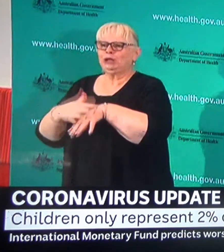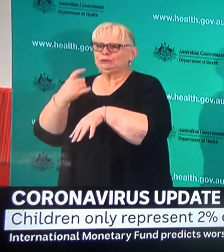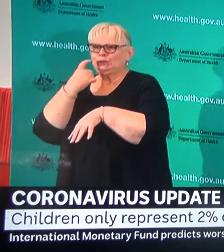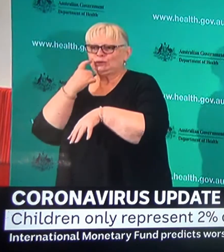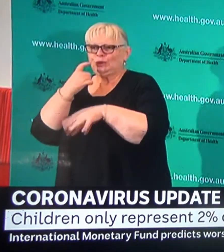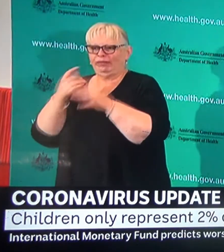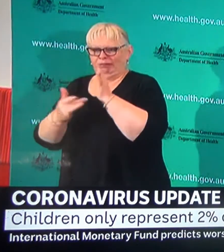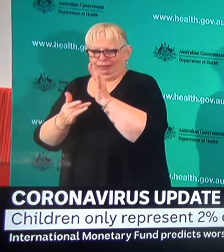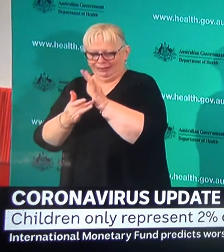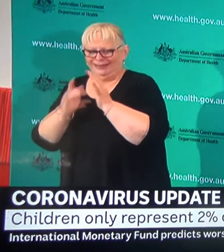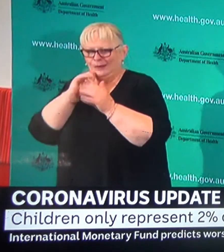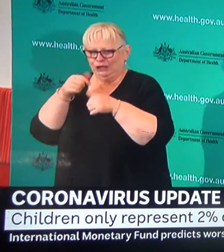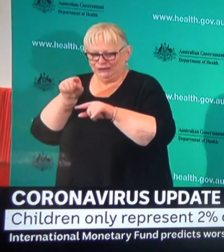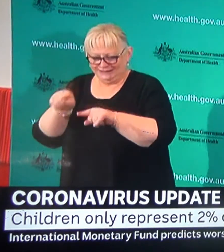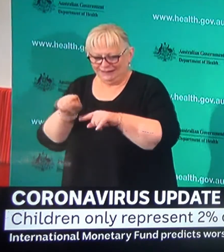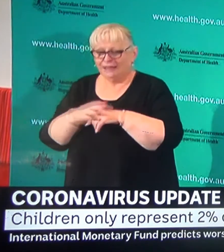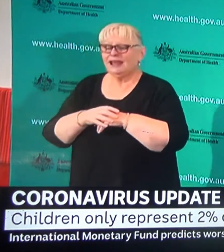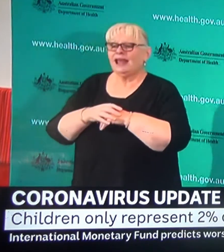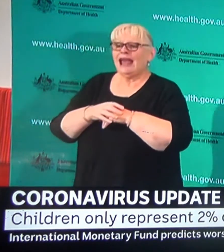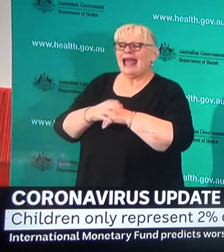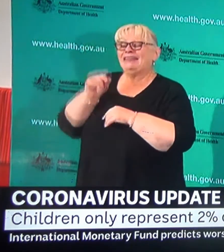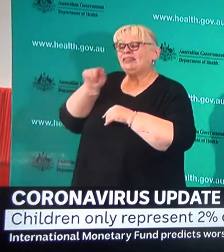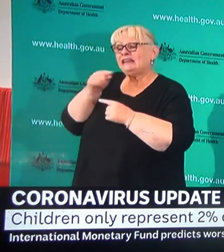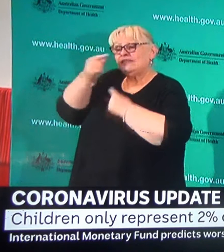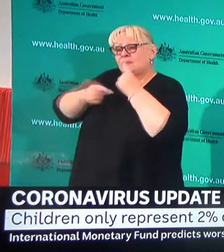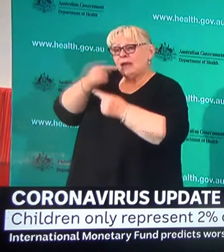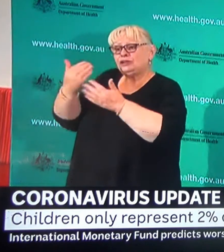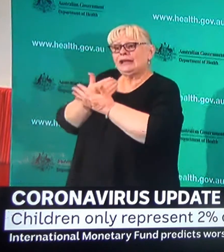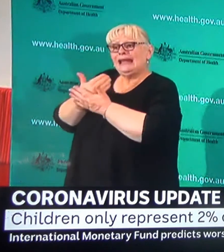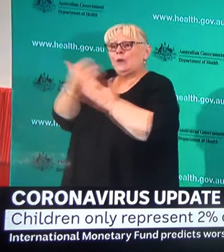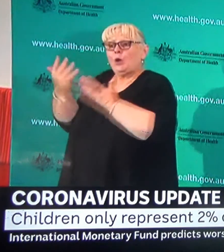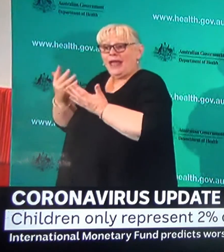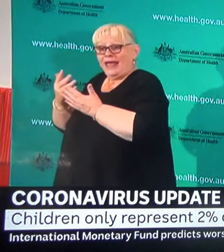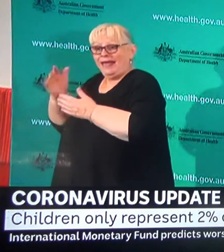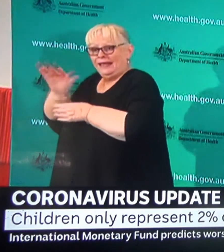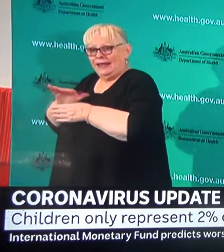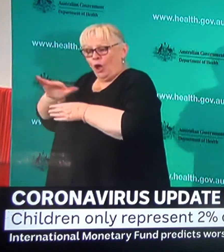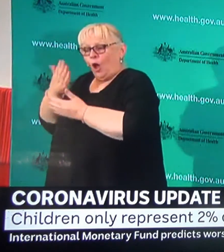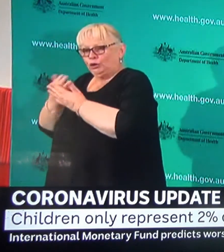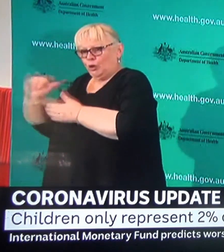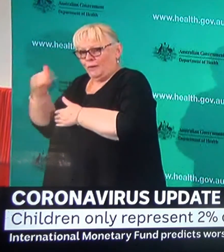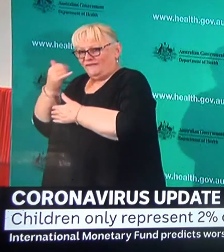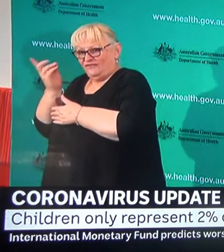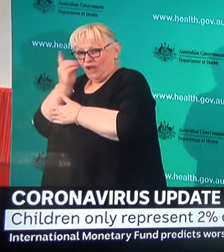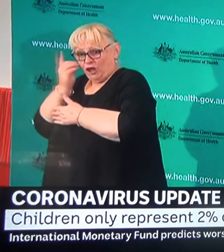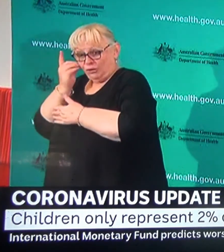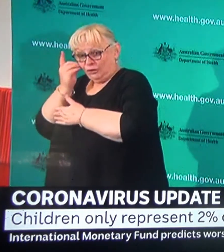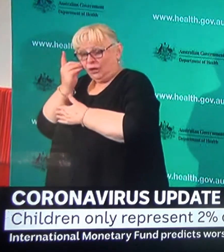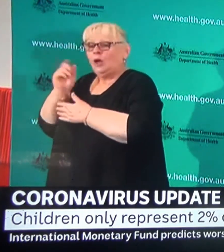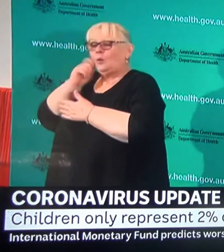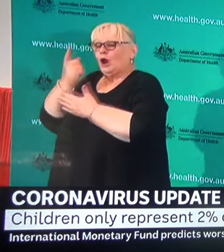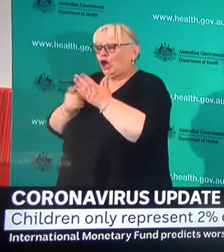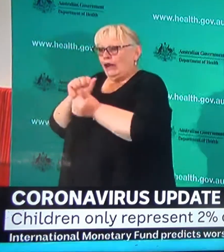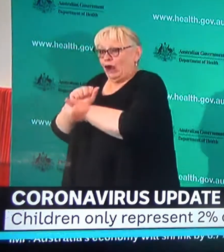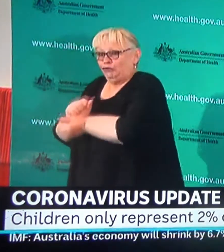and that information would be stored locally and privately on an individual's mobile phone, only to be